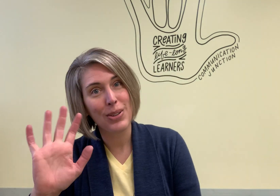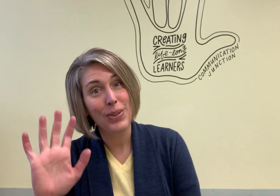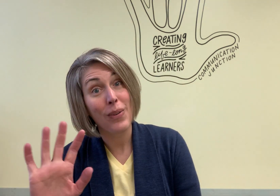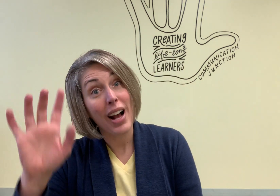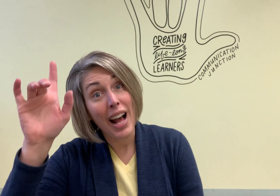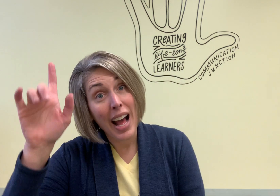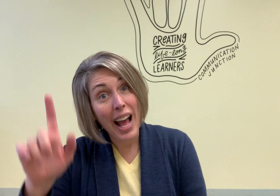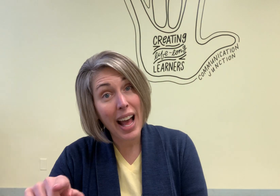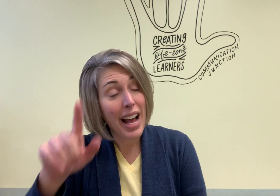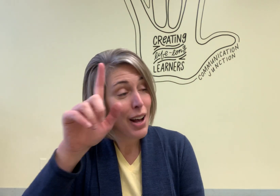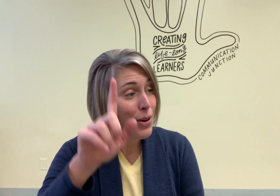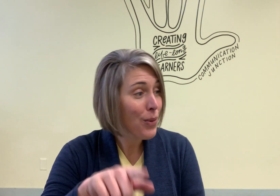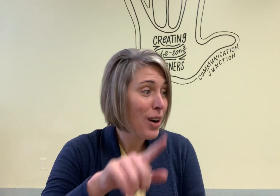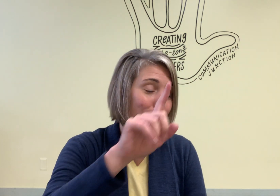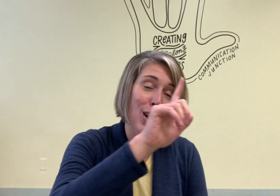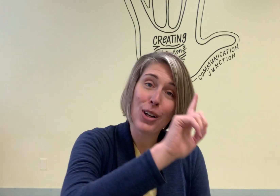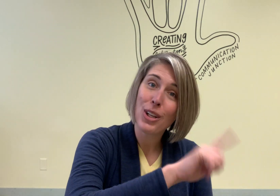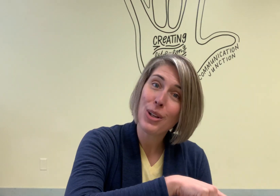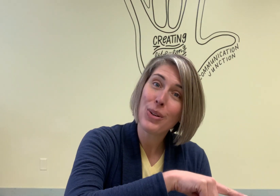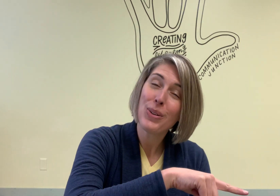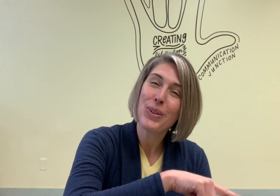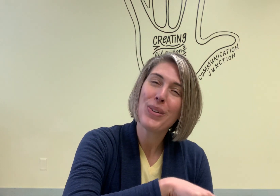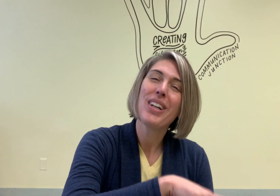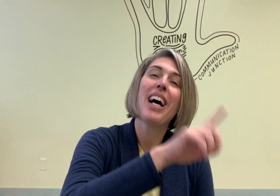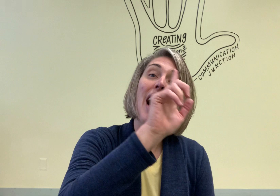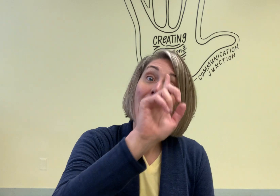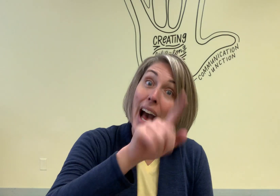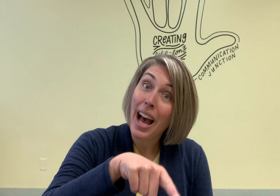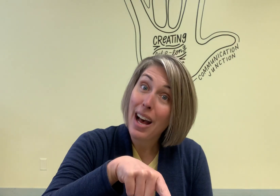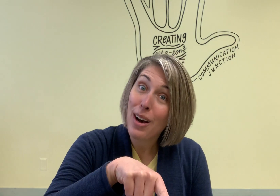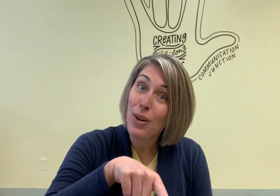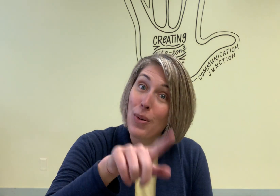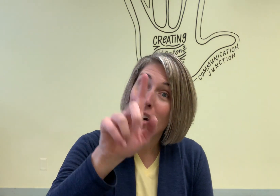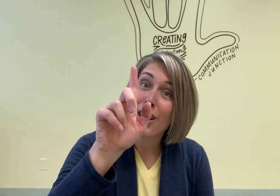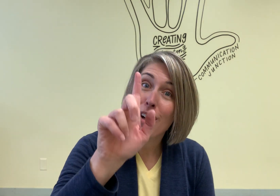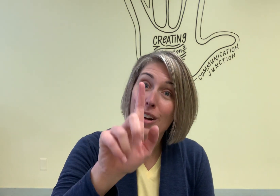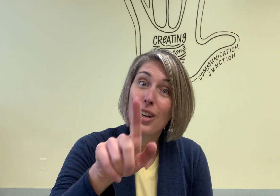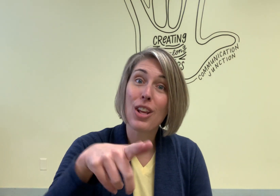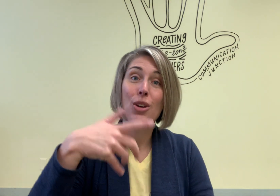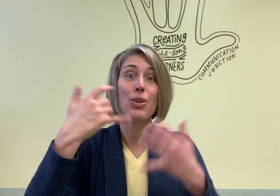Hello, how are you? How are you